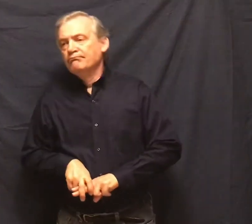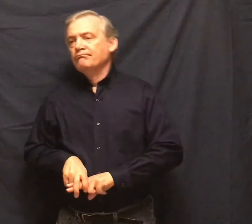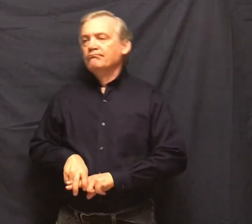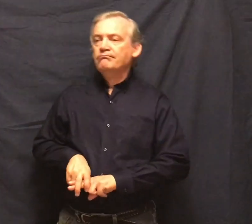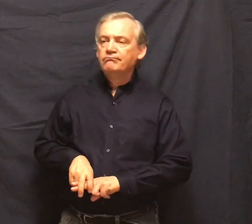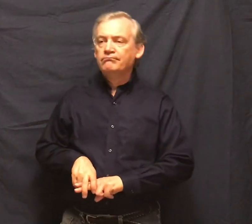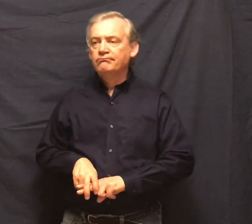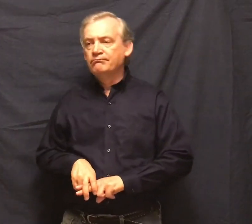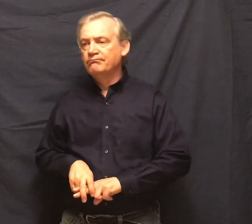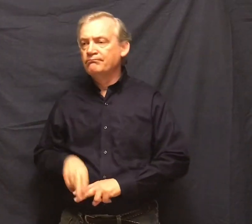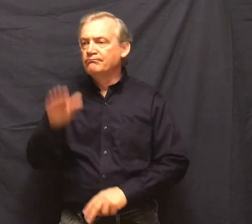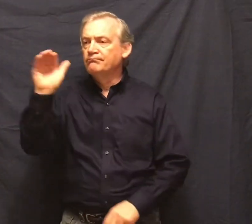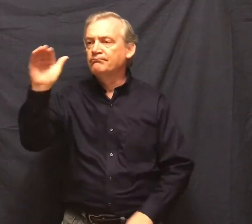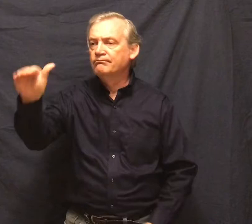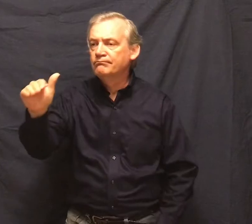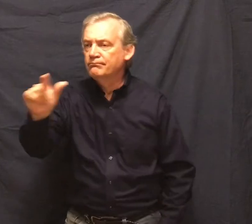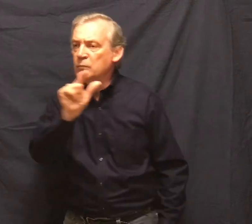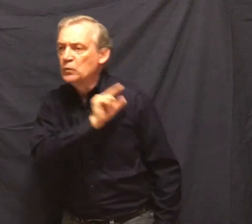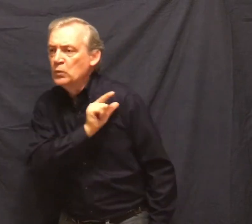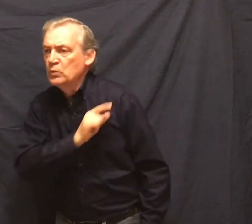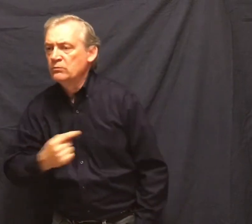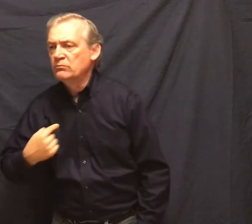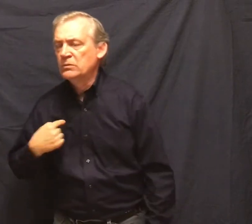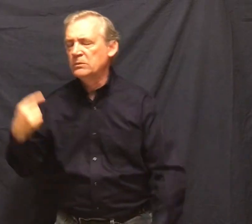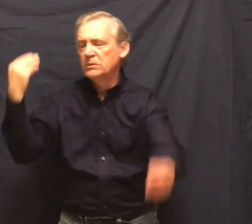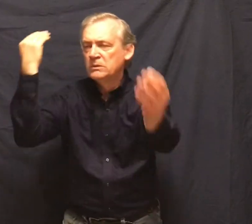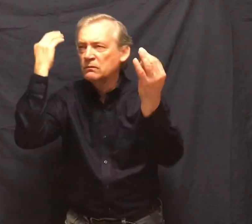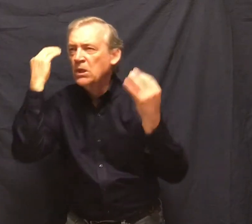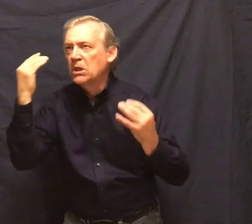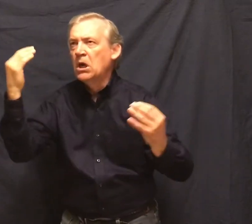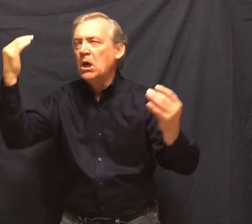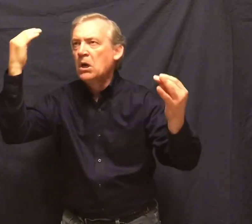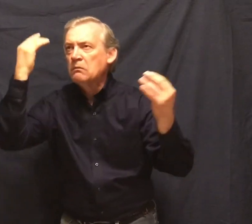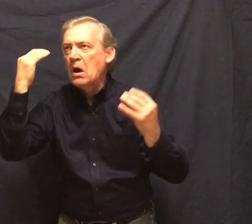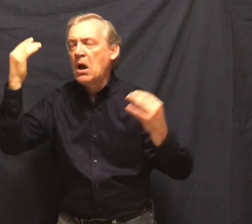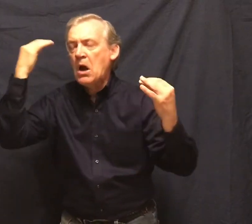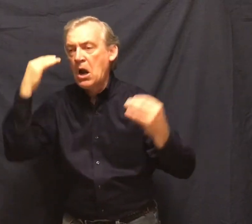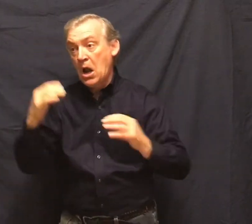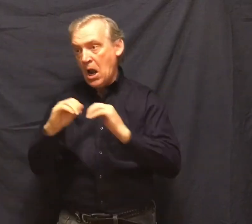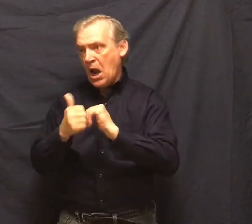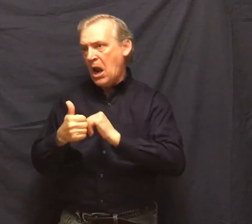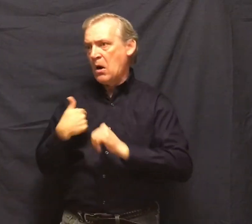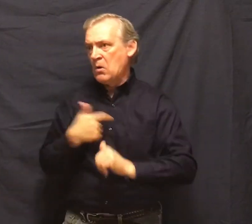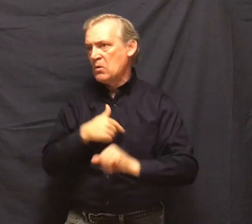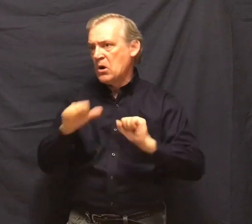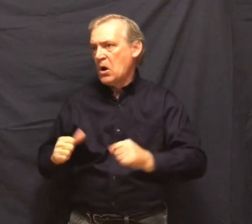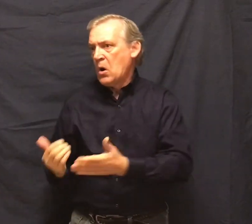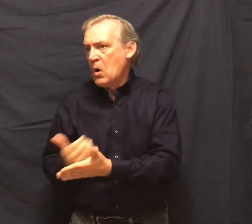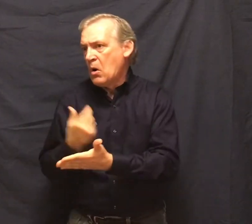Oh, George, I've been figuring and figuring. I got it doped out how we can even make some money on them rabbits.